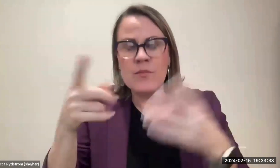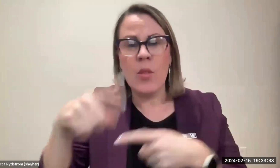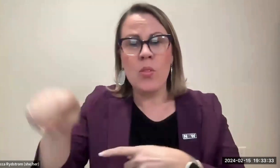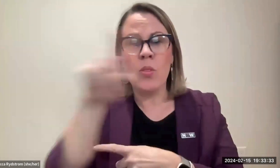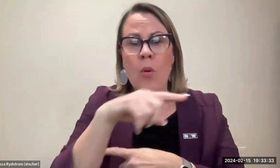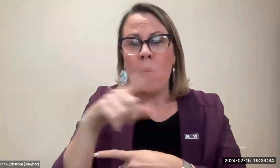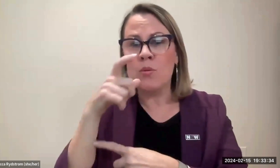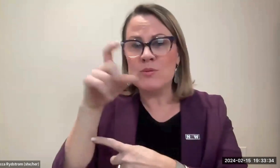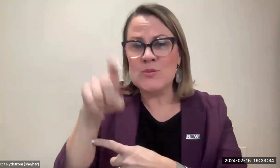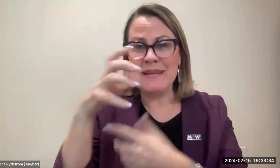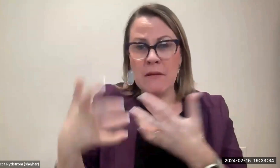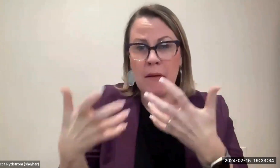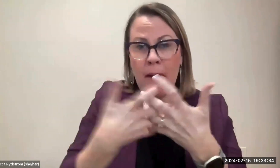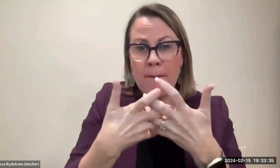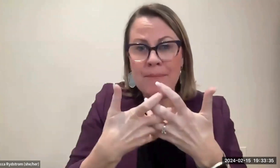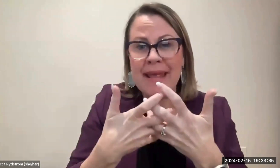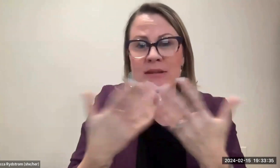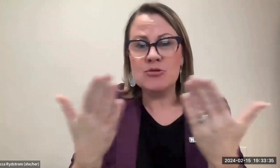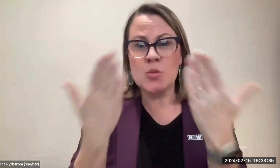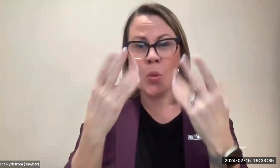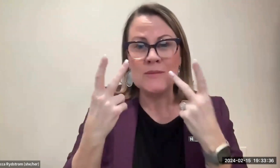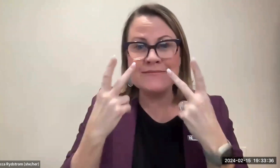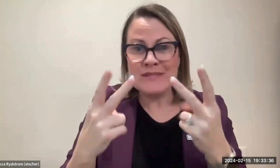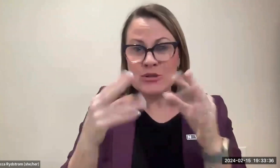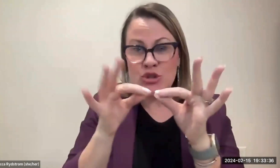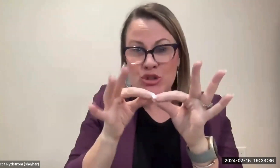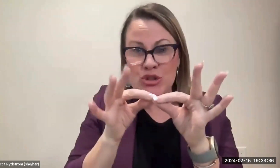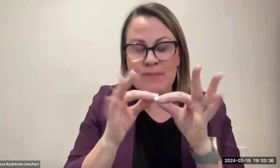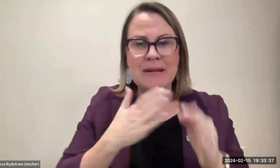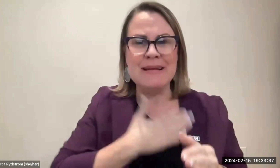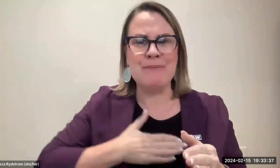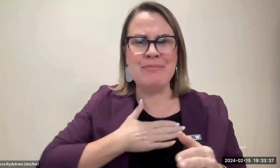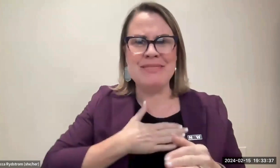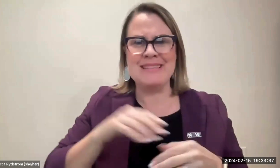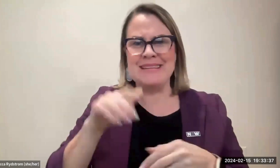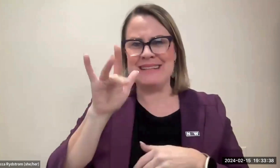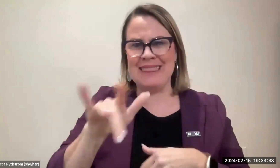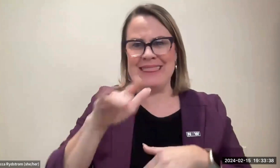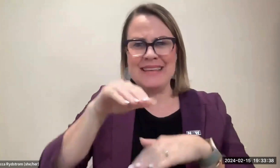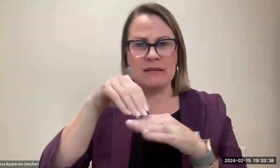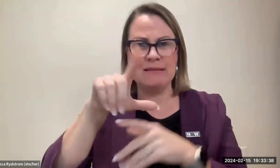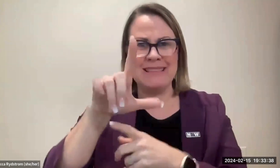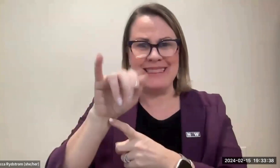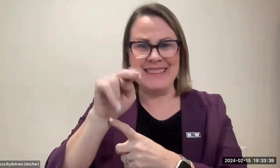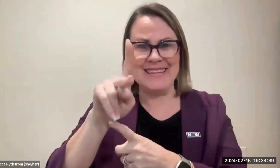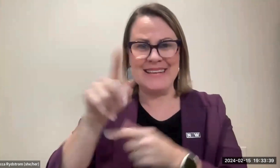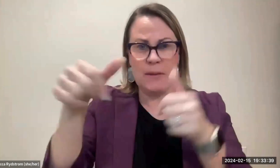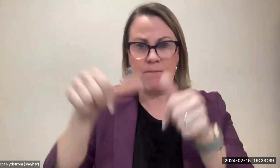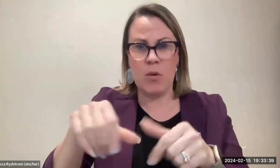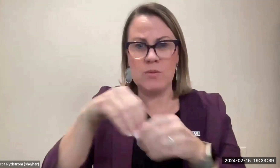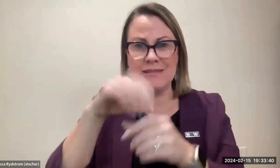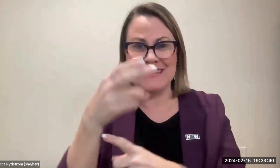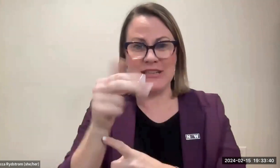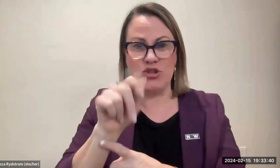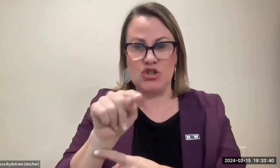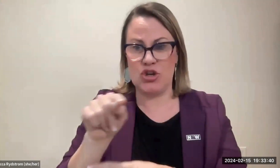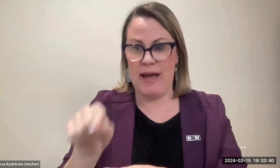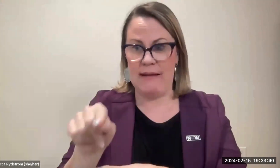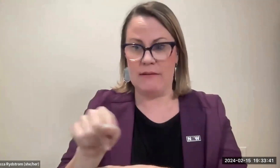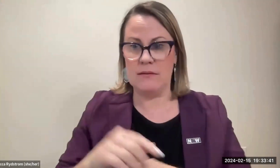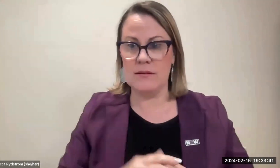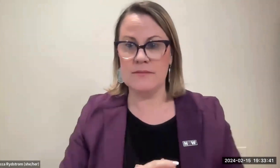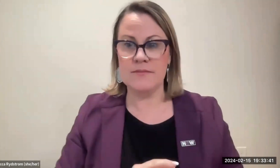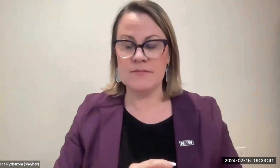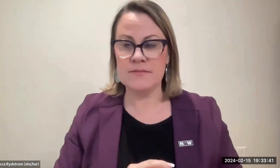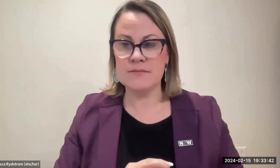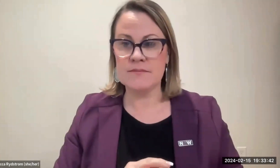we begin, I did want to inform our audience this evening that if you need accommodations and closed vision interpreting, we're going to